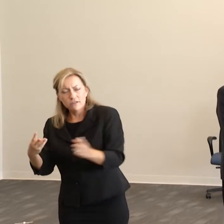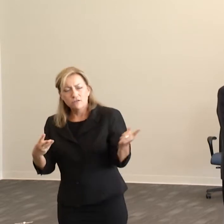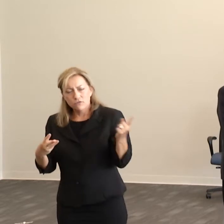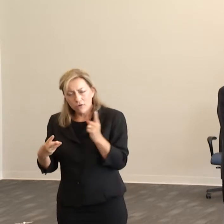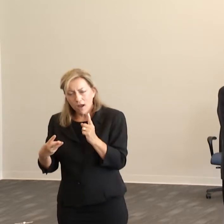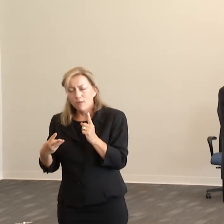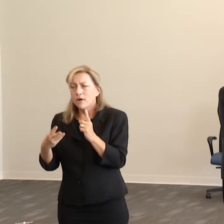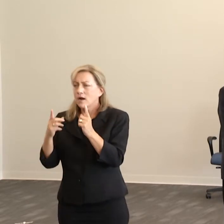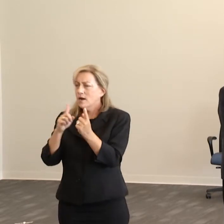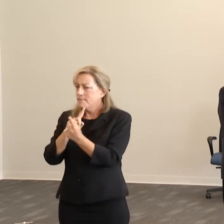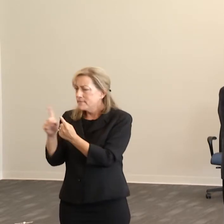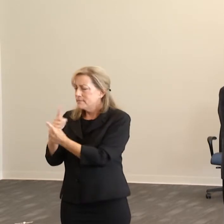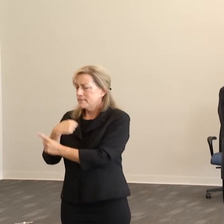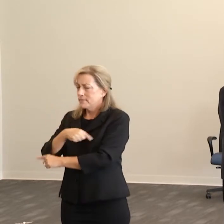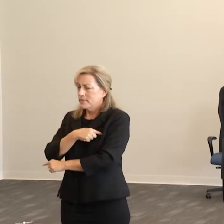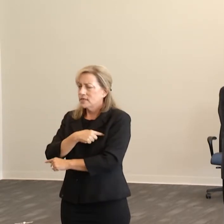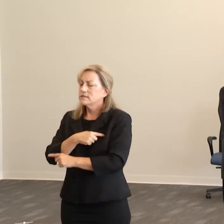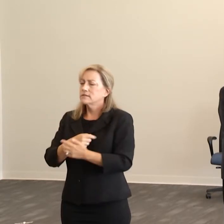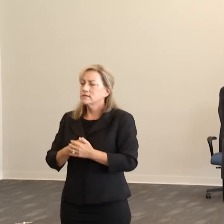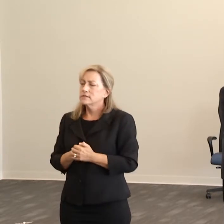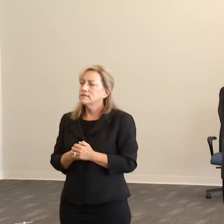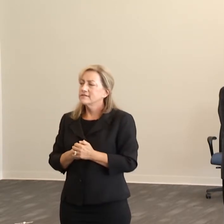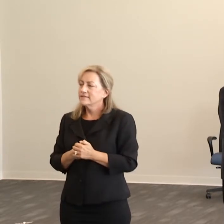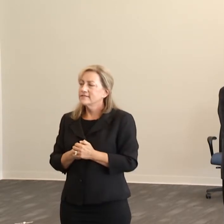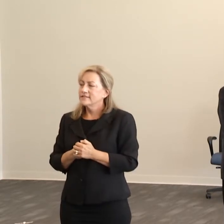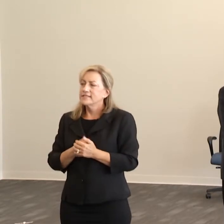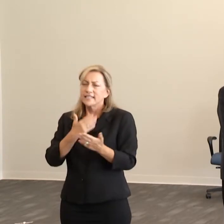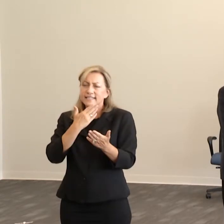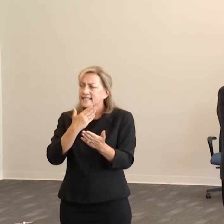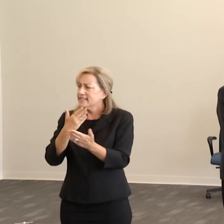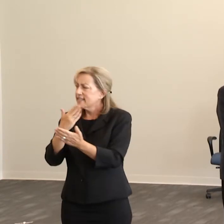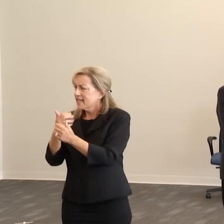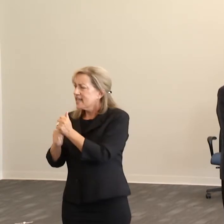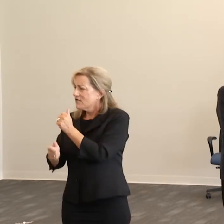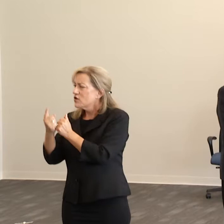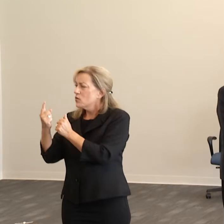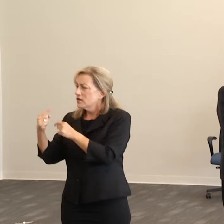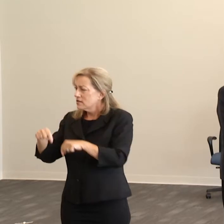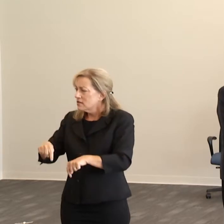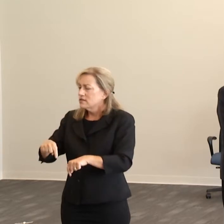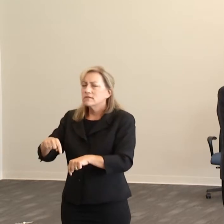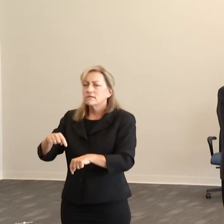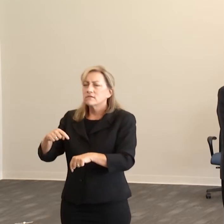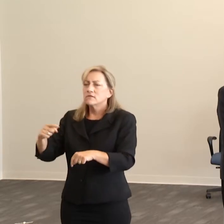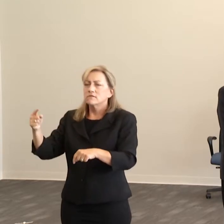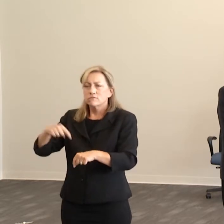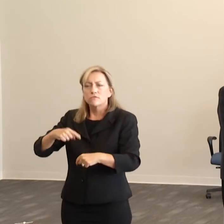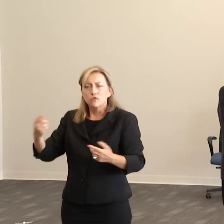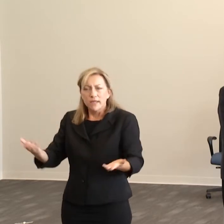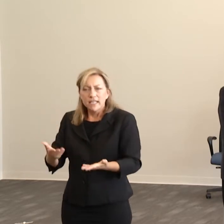say Lottie Dottie and everybody. I want to thank you all for being here.